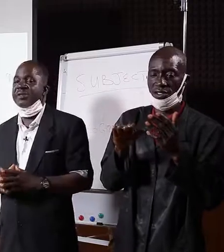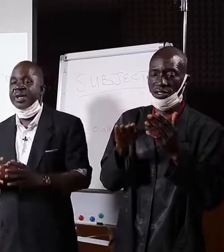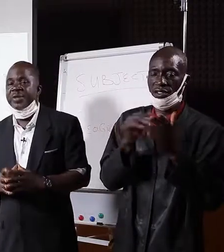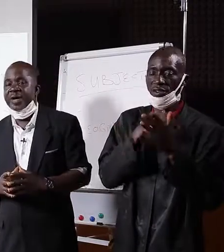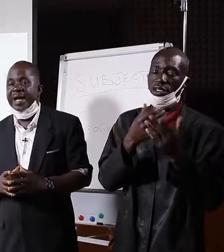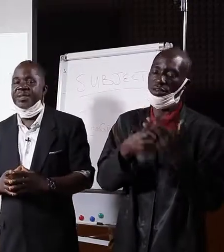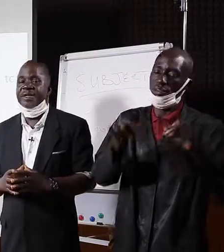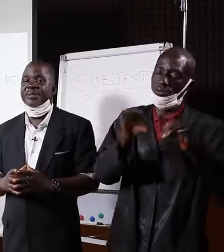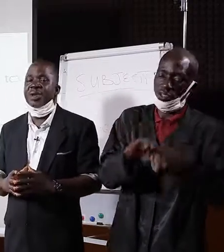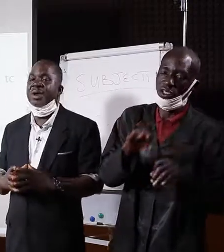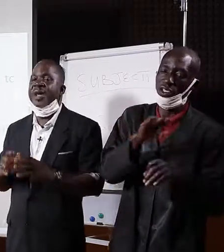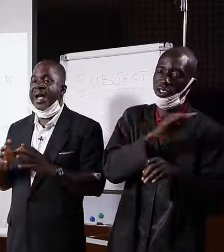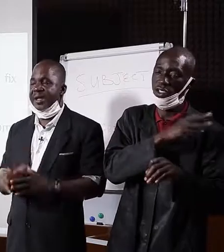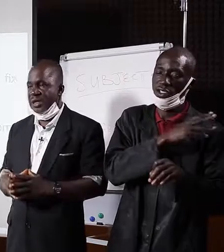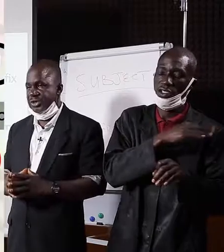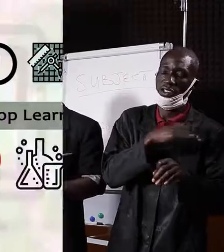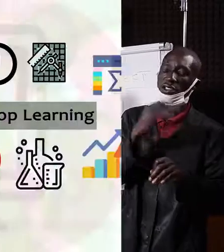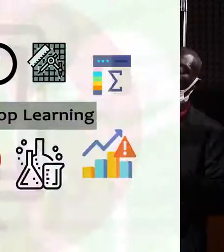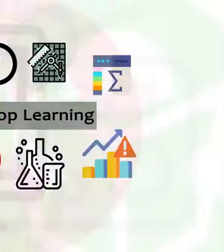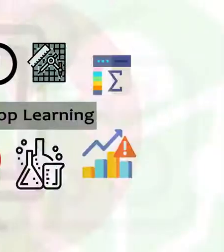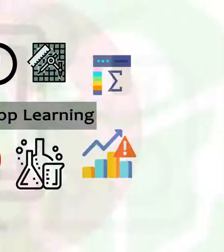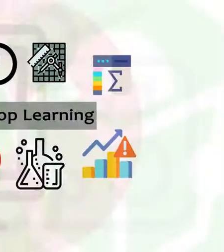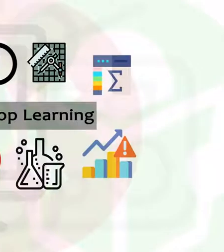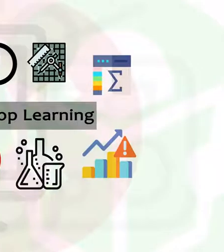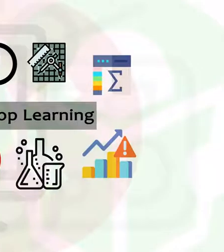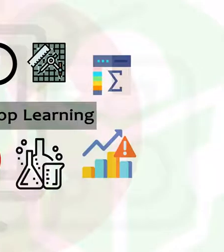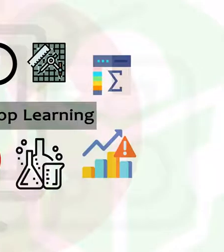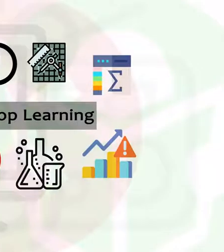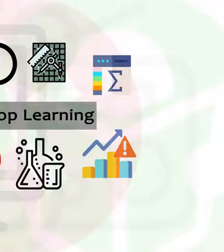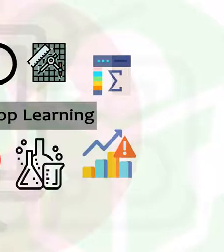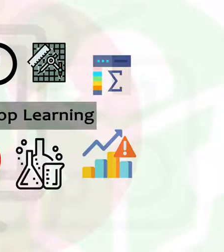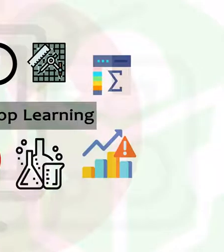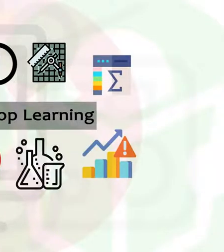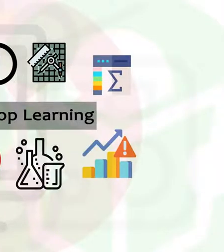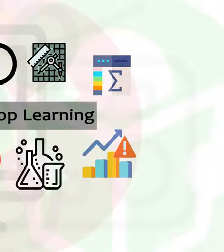importance of living organisms on agriculture.